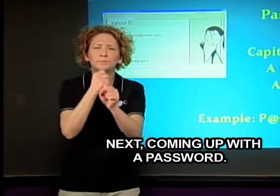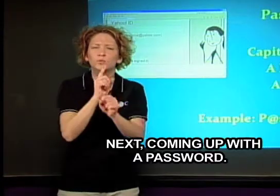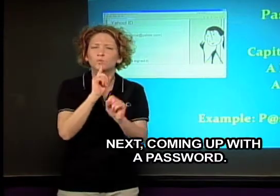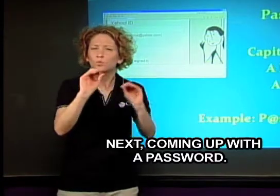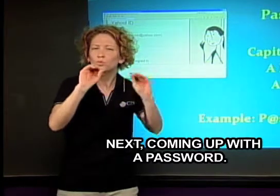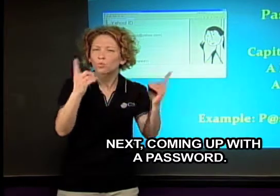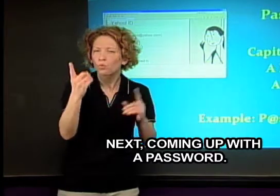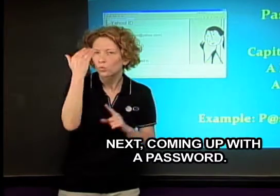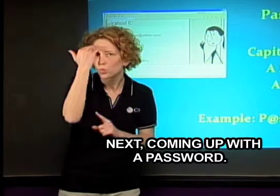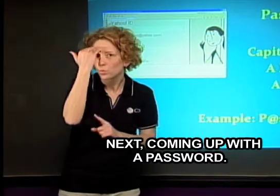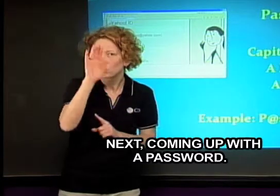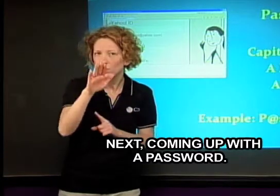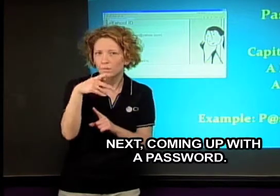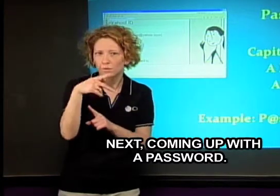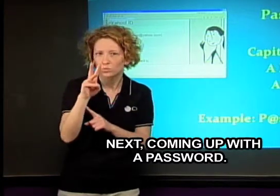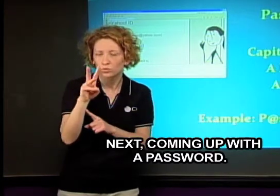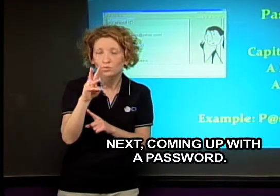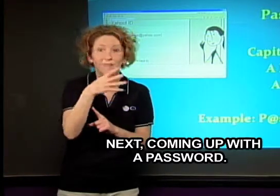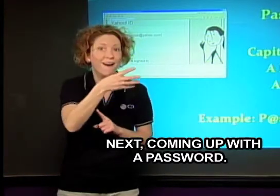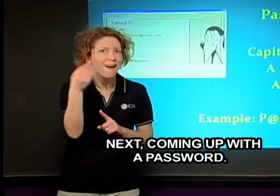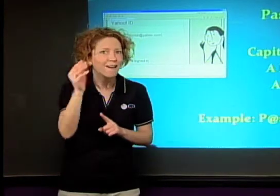Next, coming up with a password.